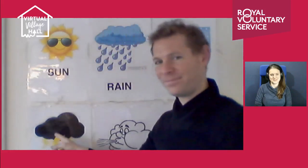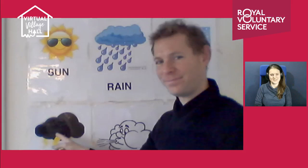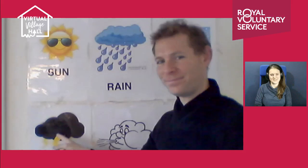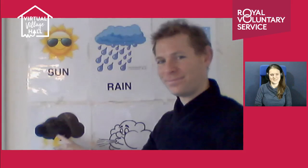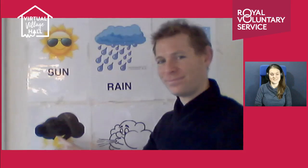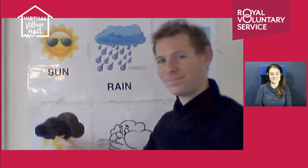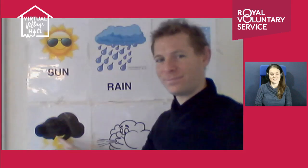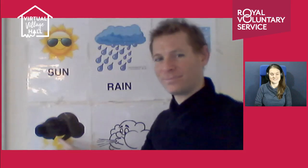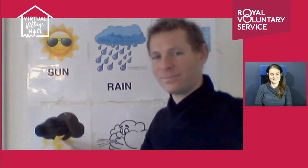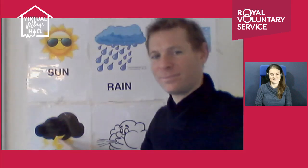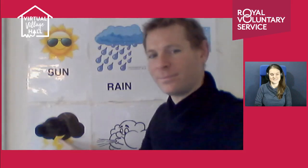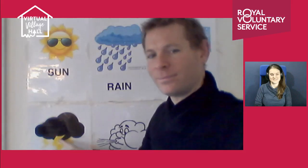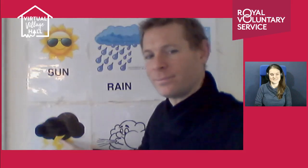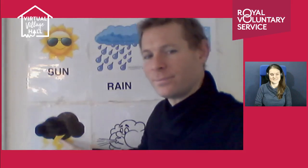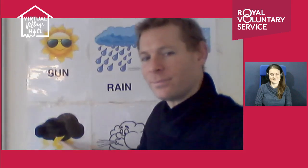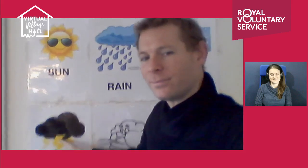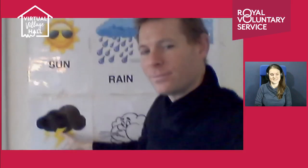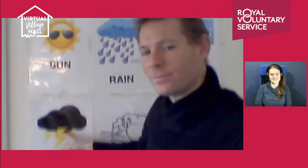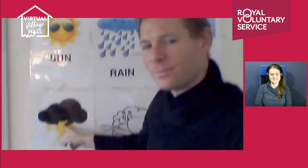Okay.